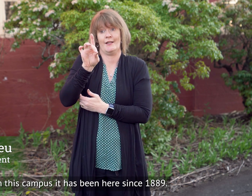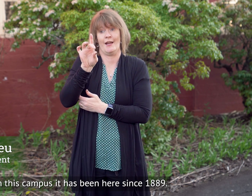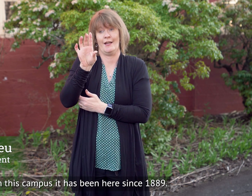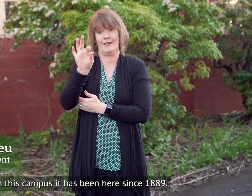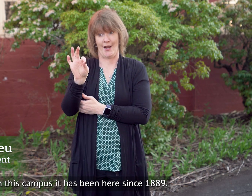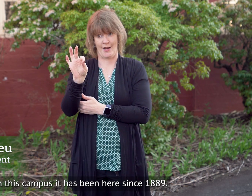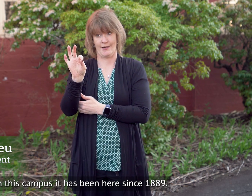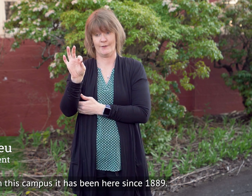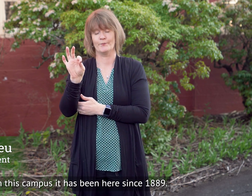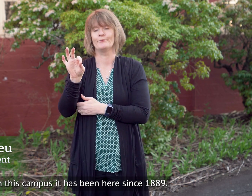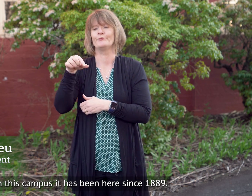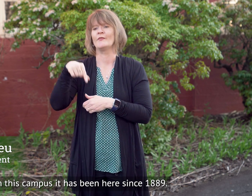since 1889.